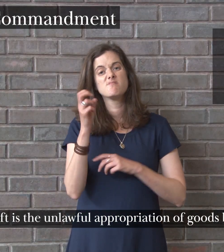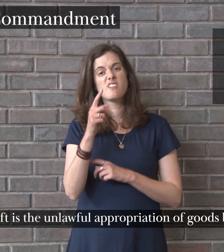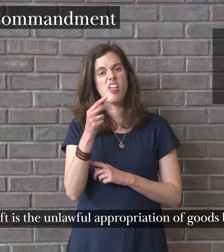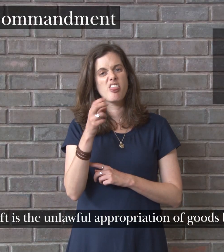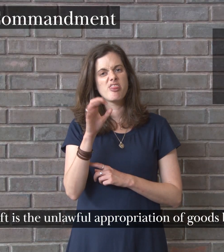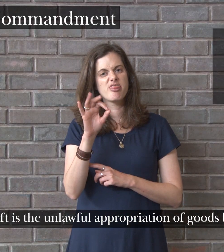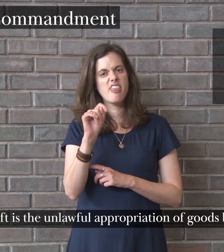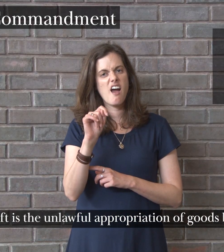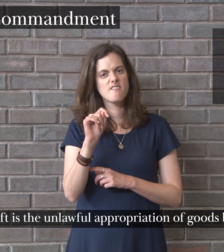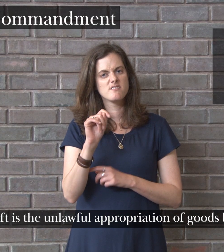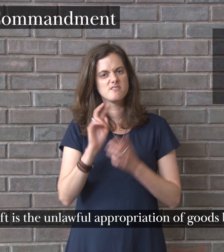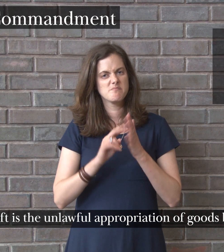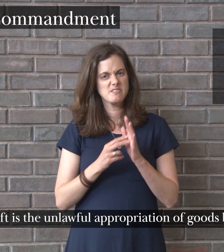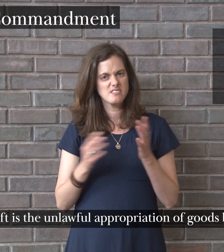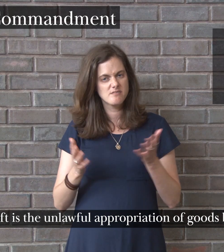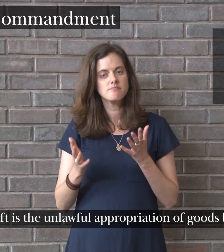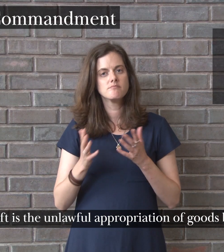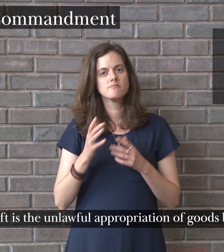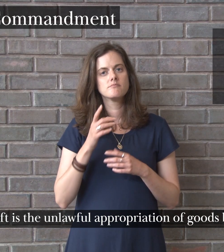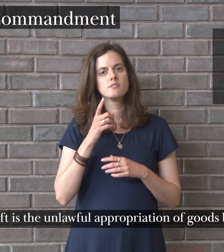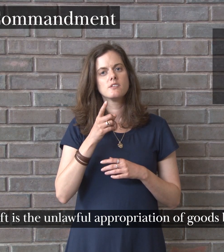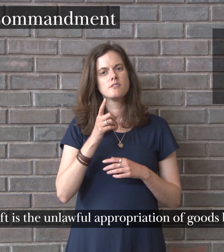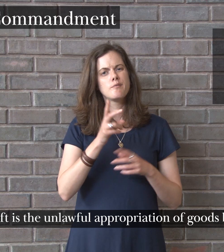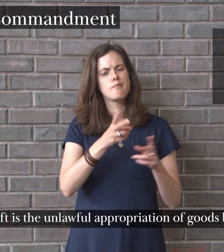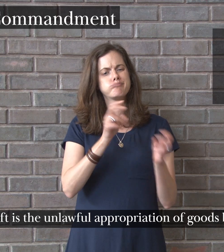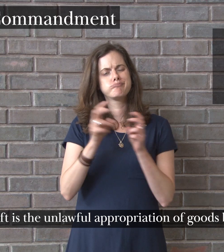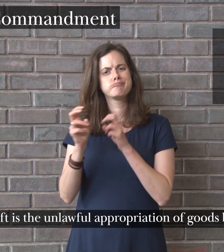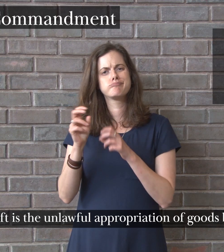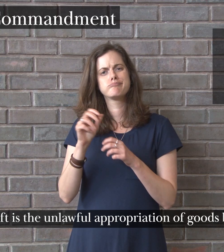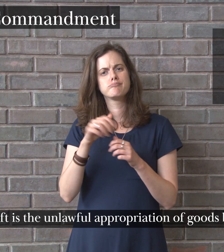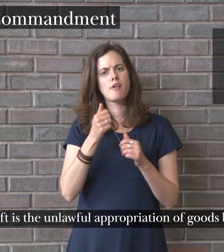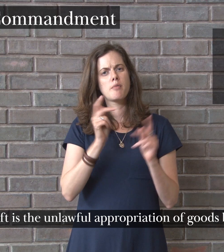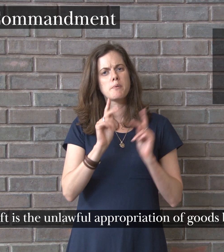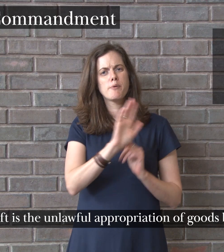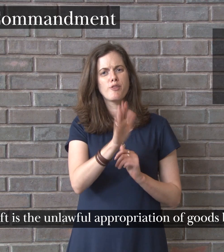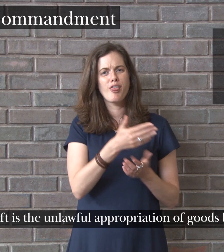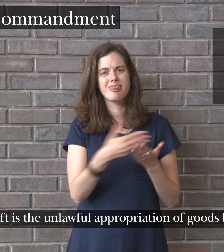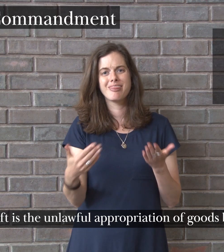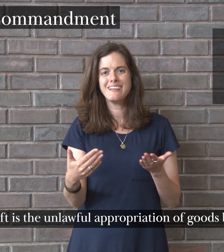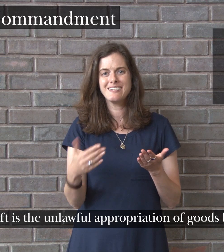Theft is the unlawful appropriation of goods belonging to another.